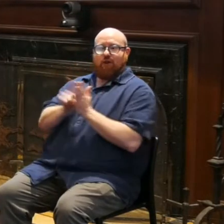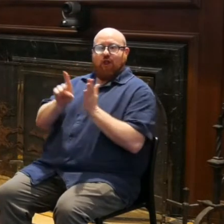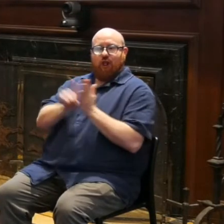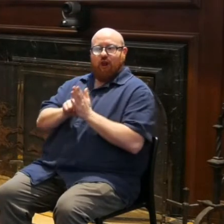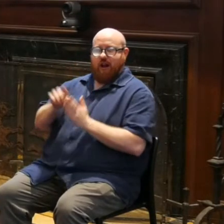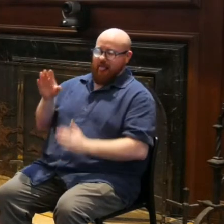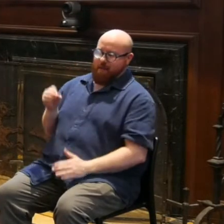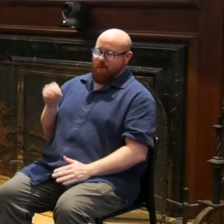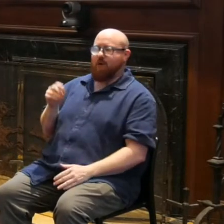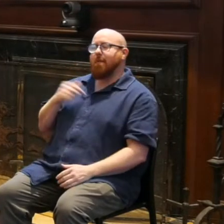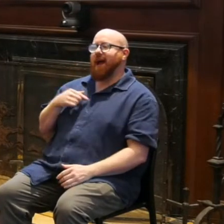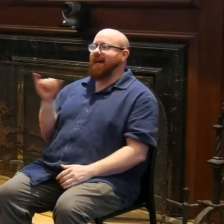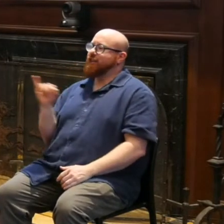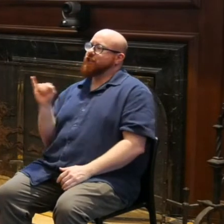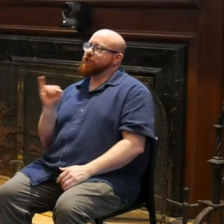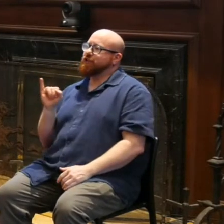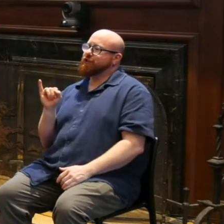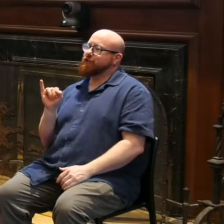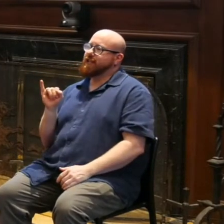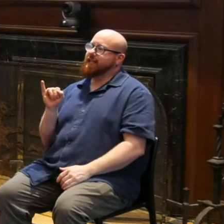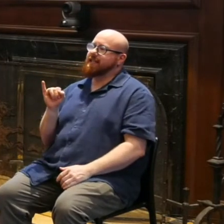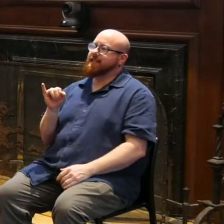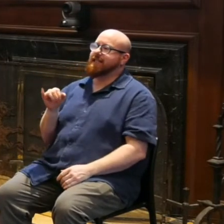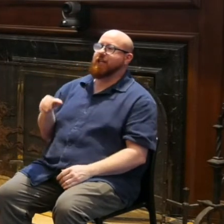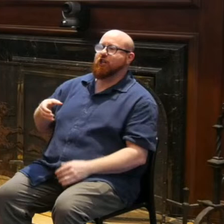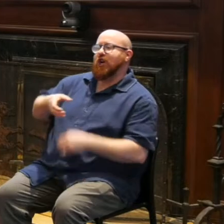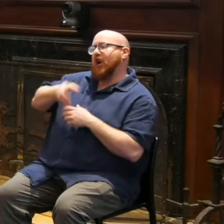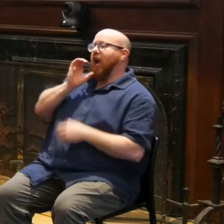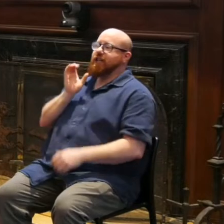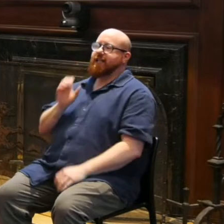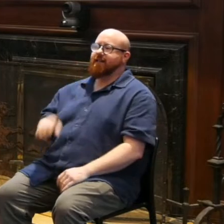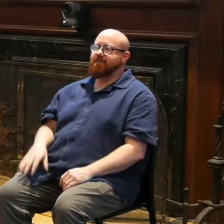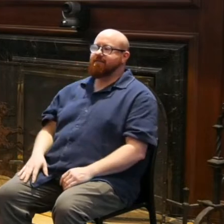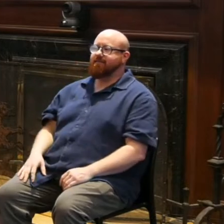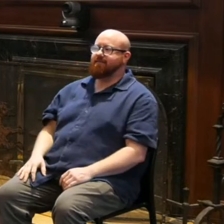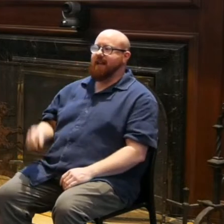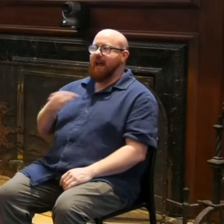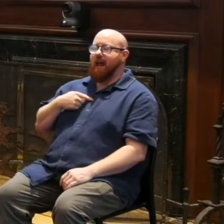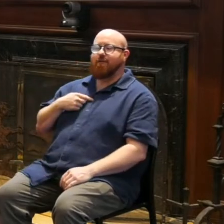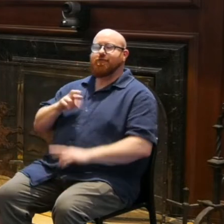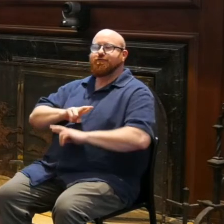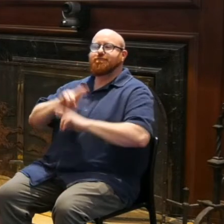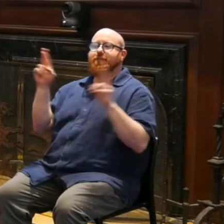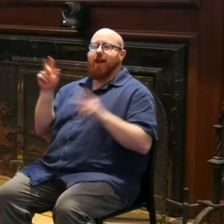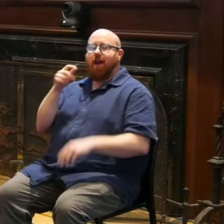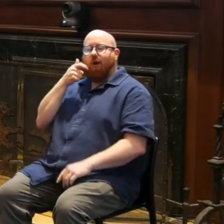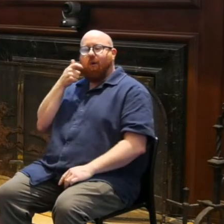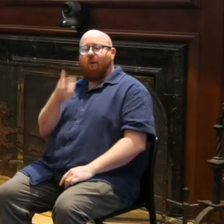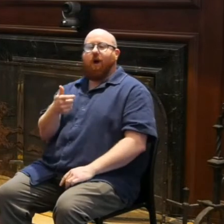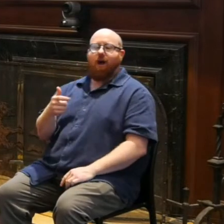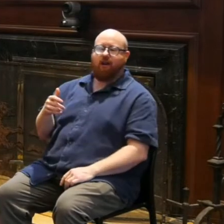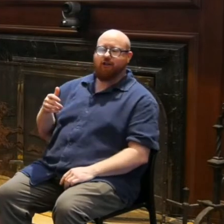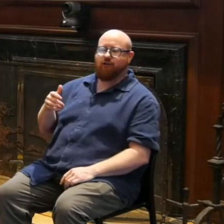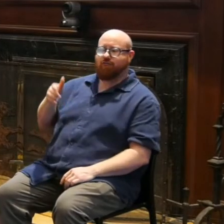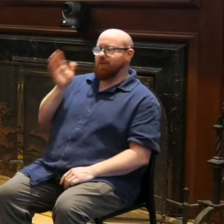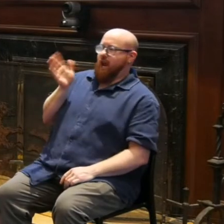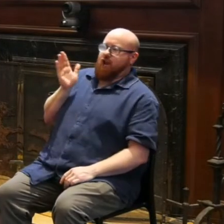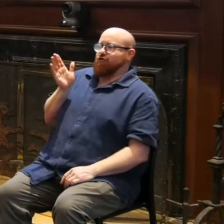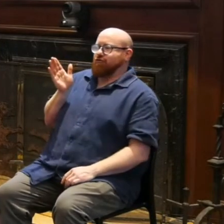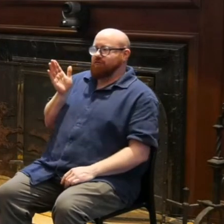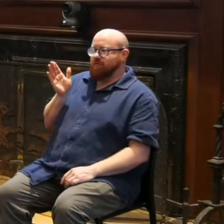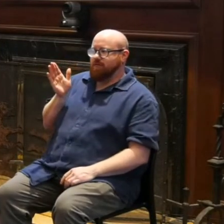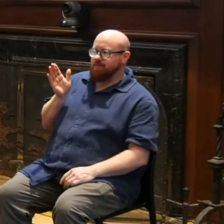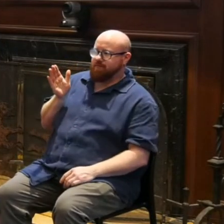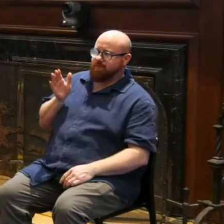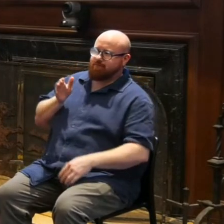cocktail. Voila! I was set to watch the anchors strut their stuff. The economy